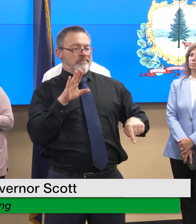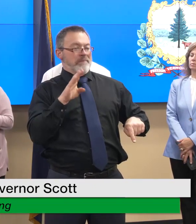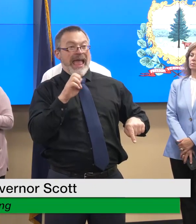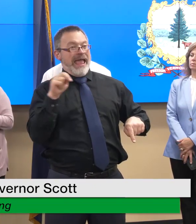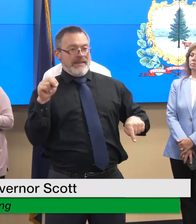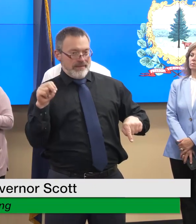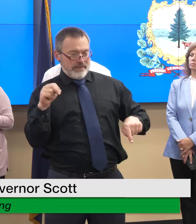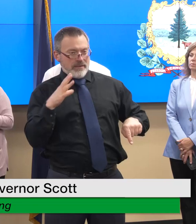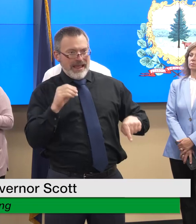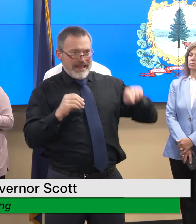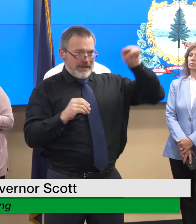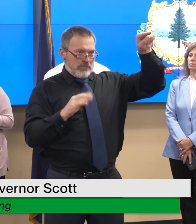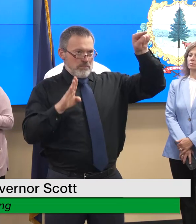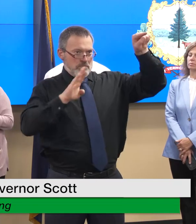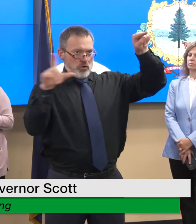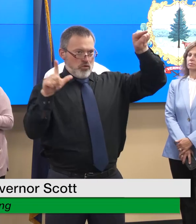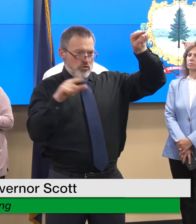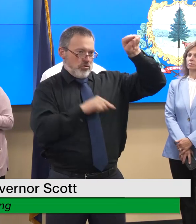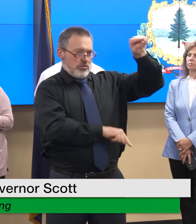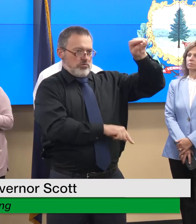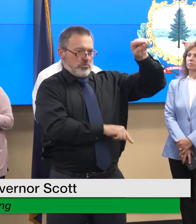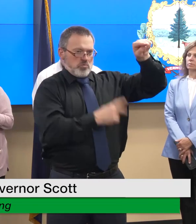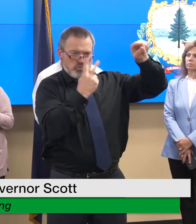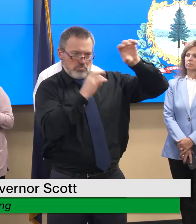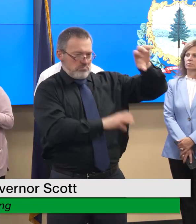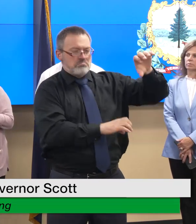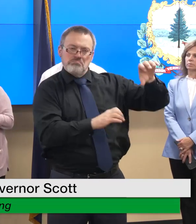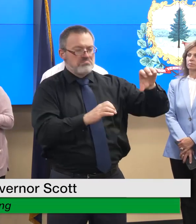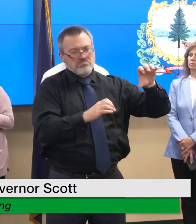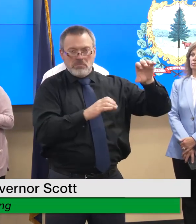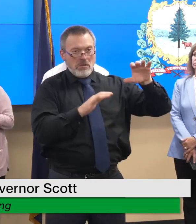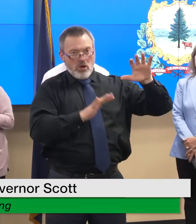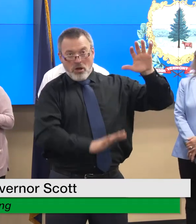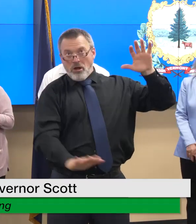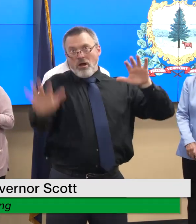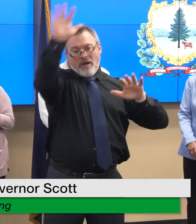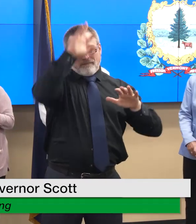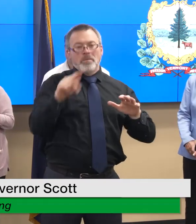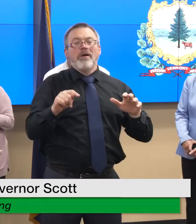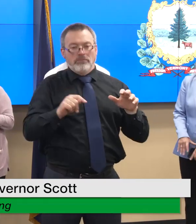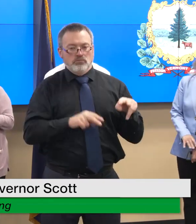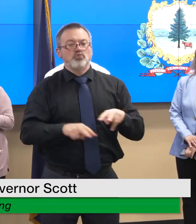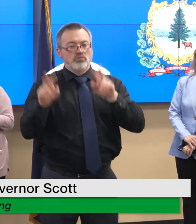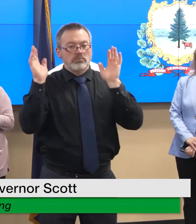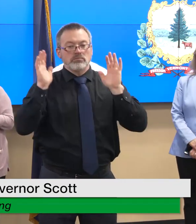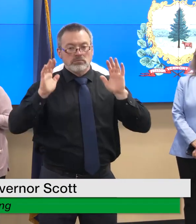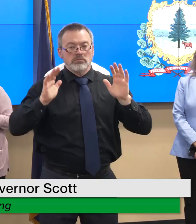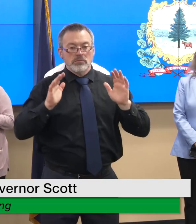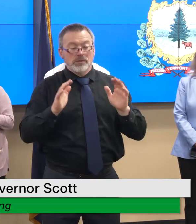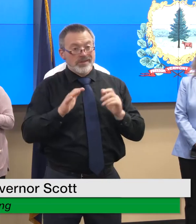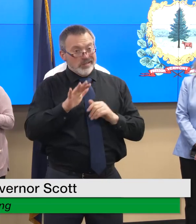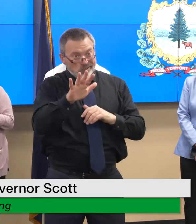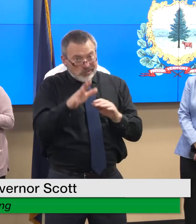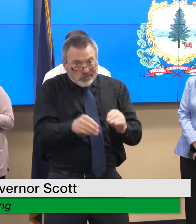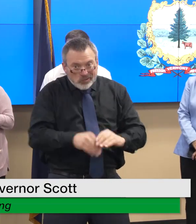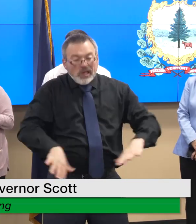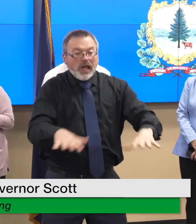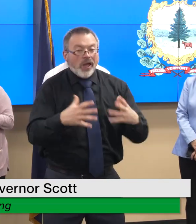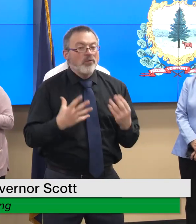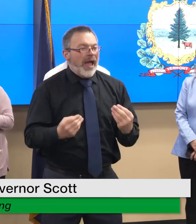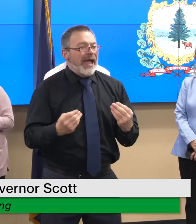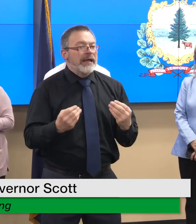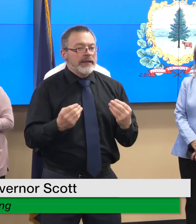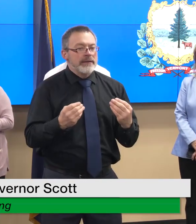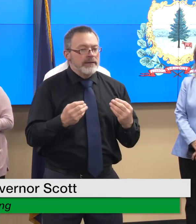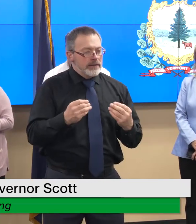Because the ground is so wet in some areas, there is an increased likelihood of landslides. We want everyone to pay attention to the weather